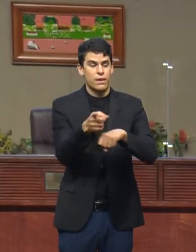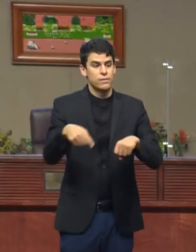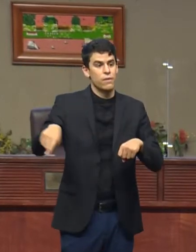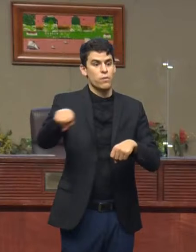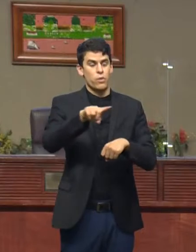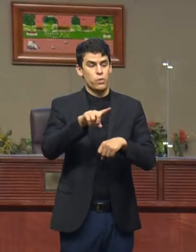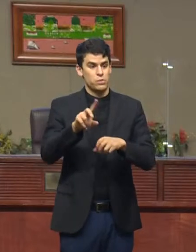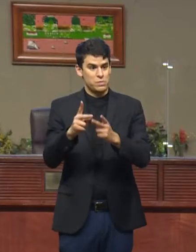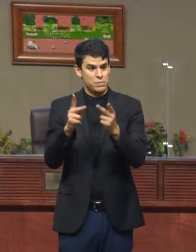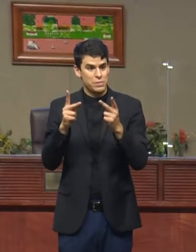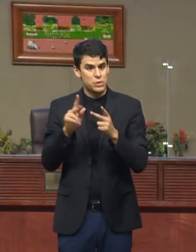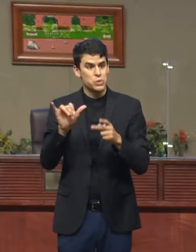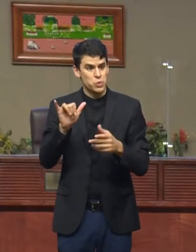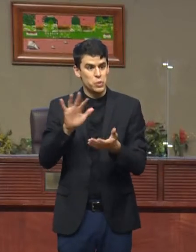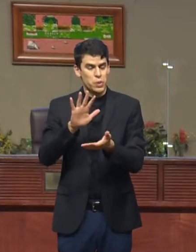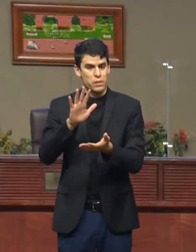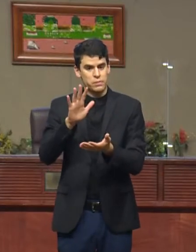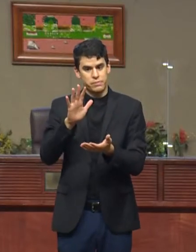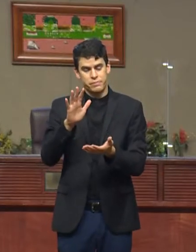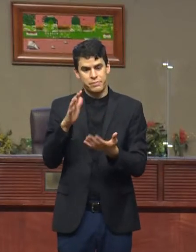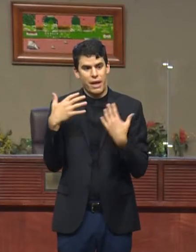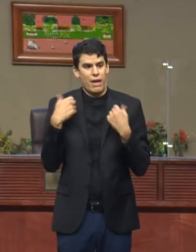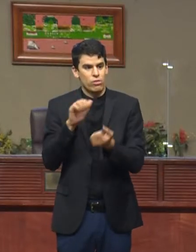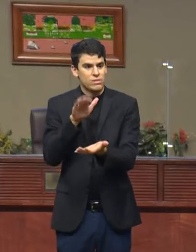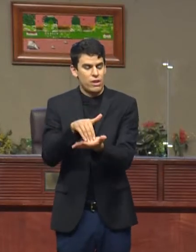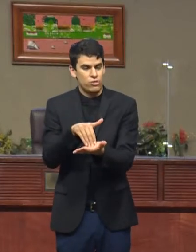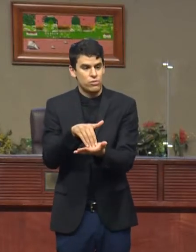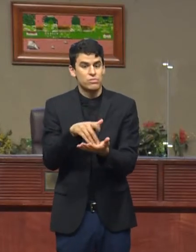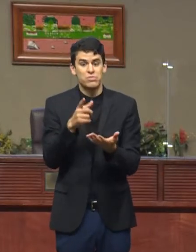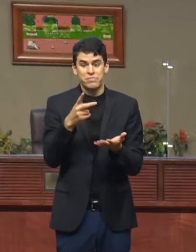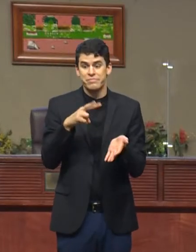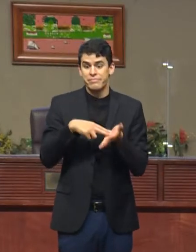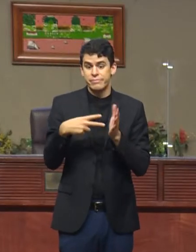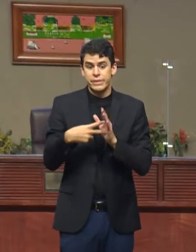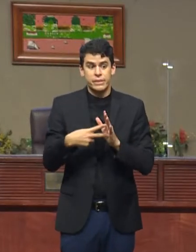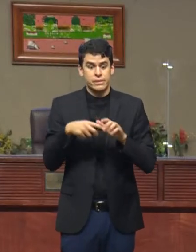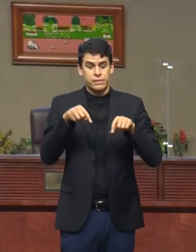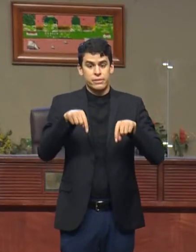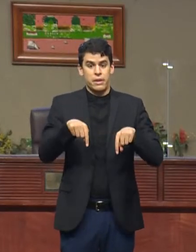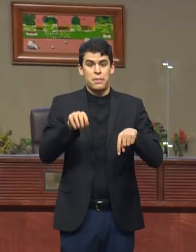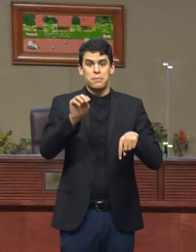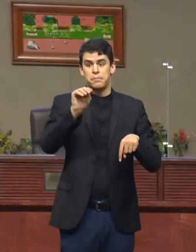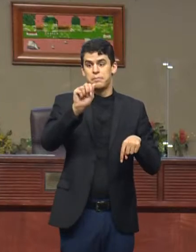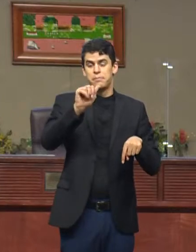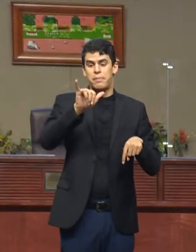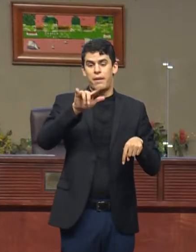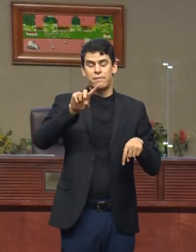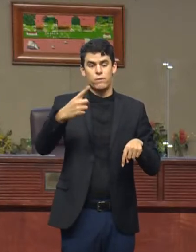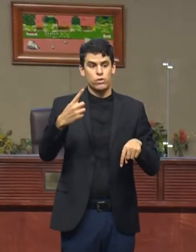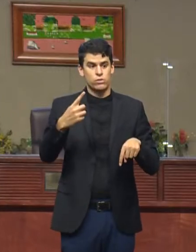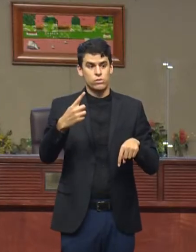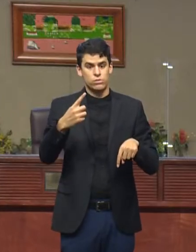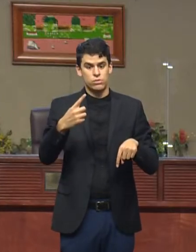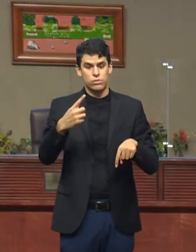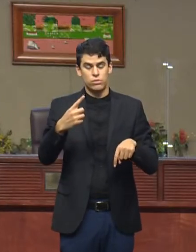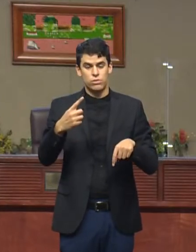So again, by May the 1st, the directive is all Americans